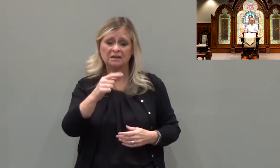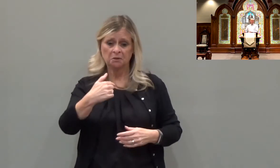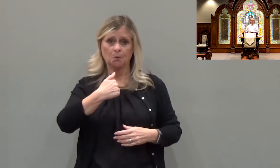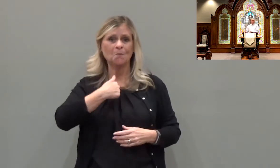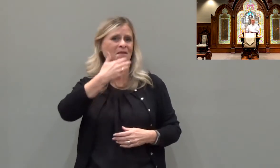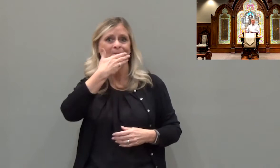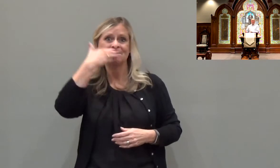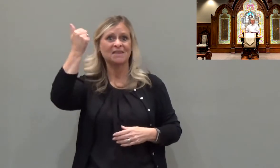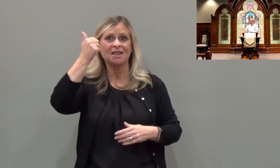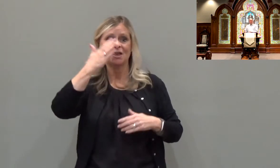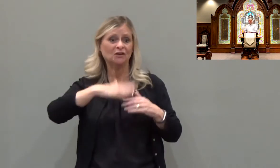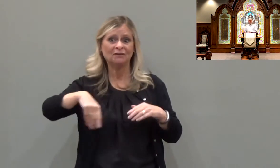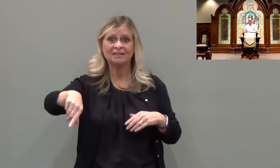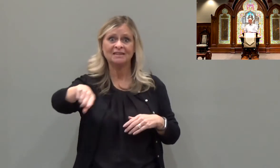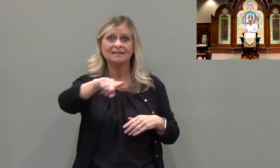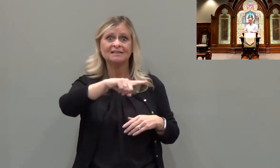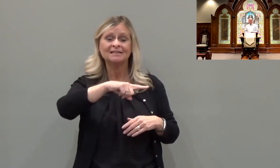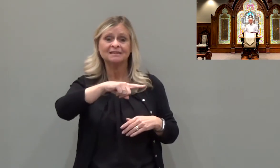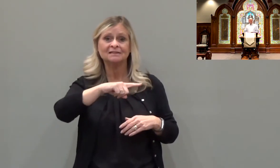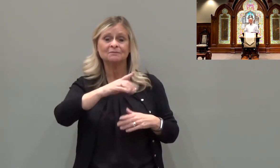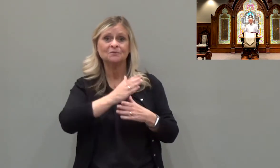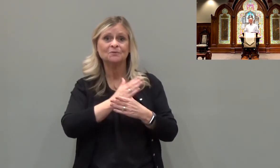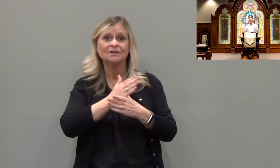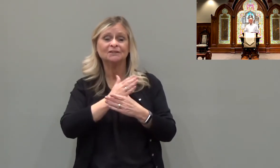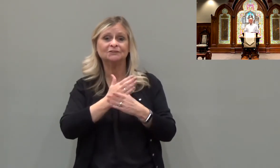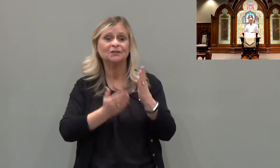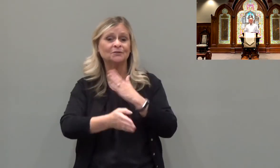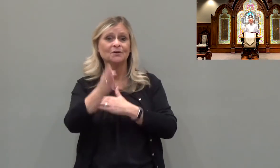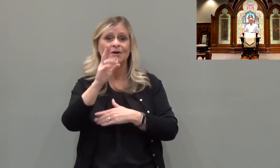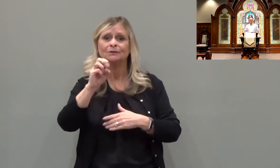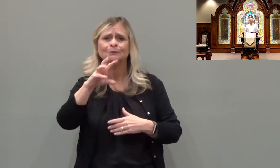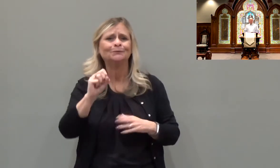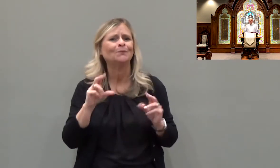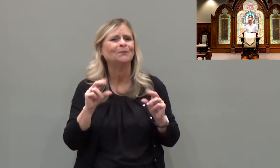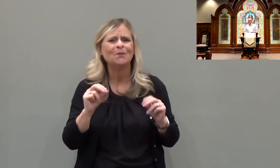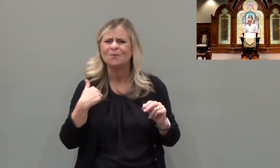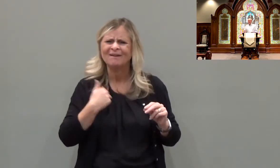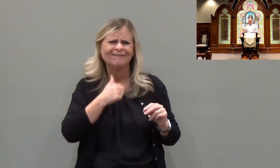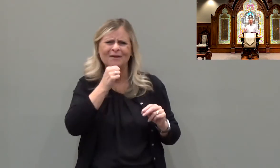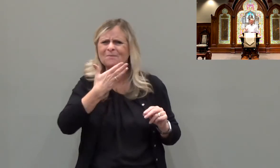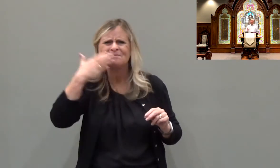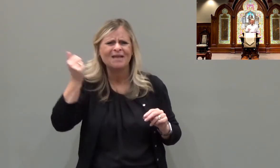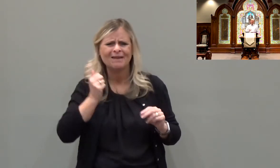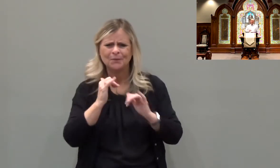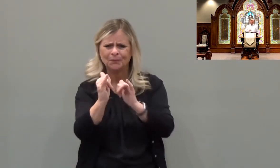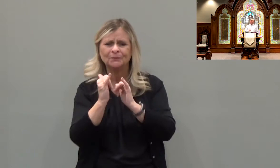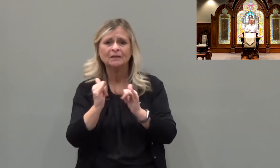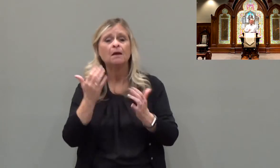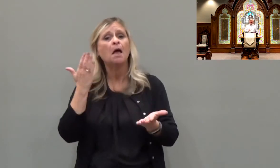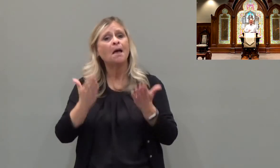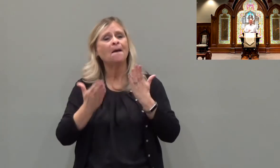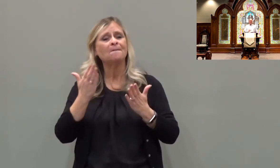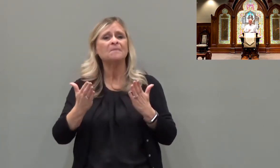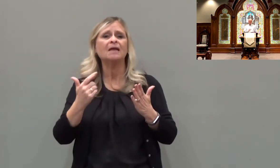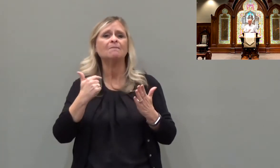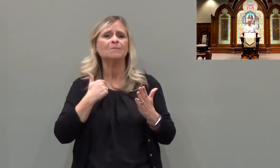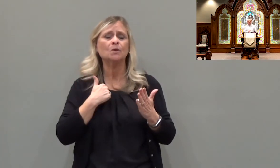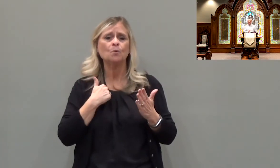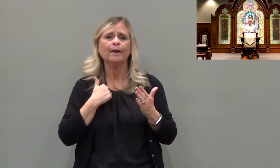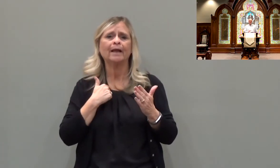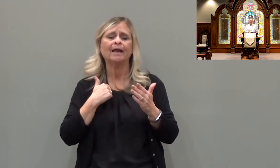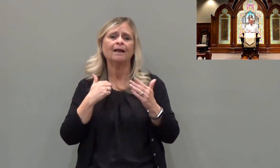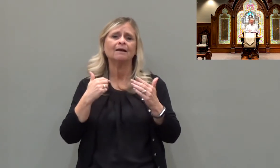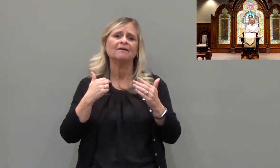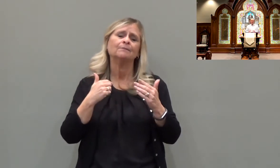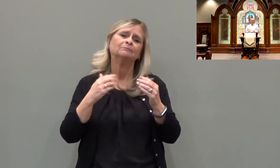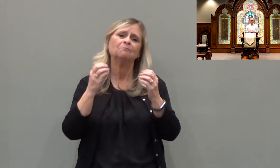better than those with whom we share God's good news. We might be further along the path to